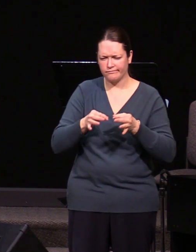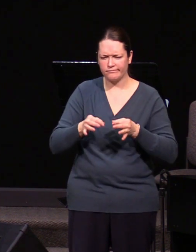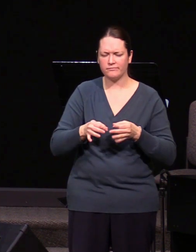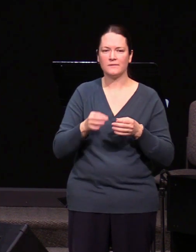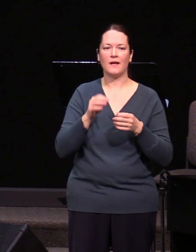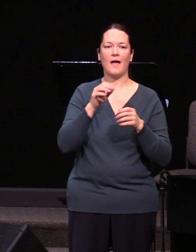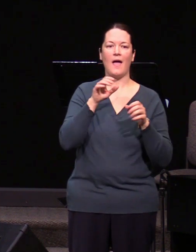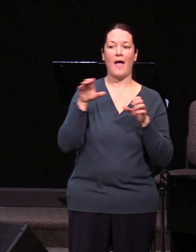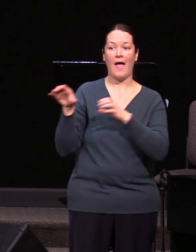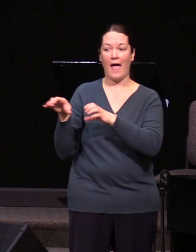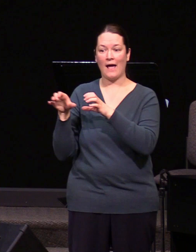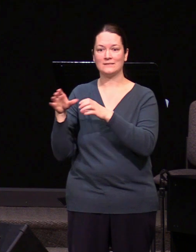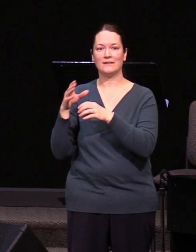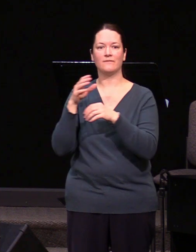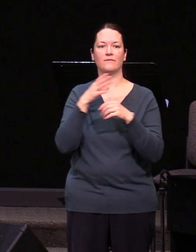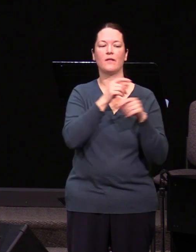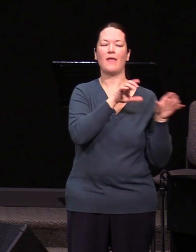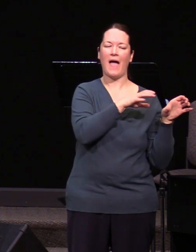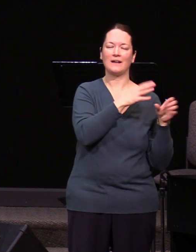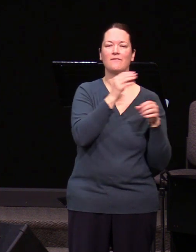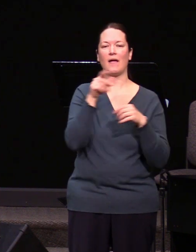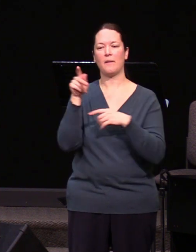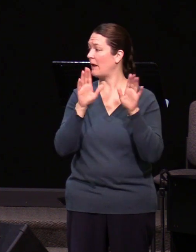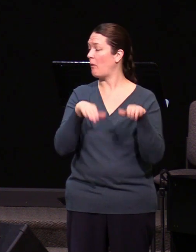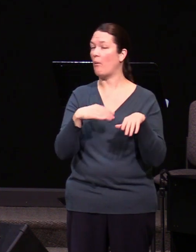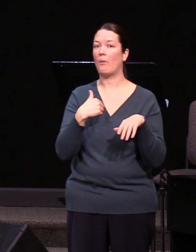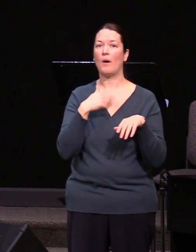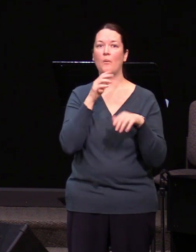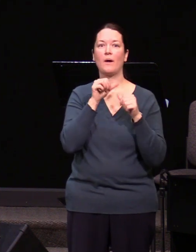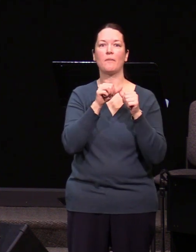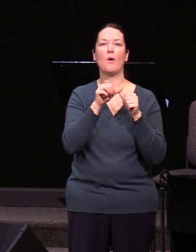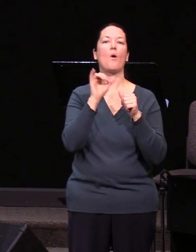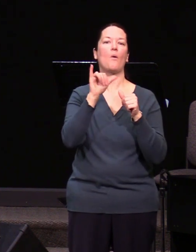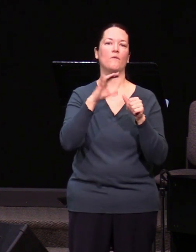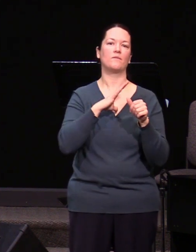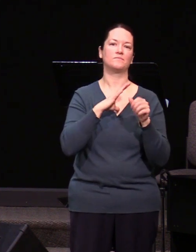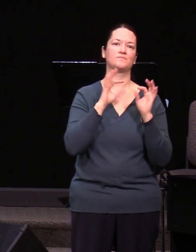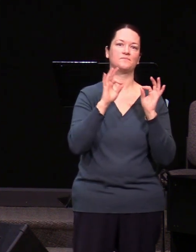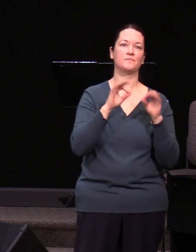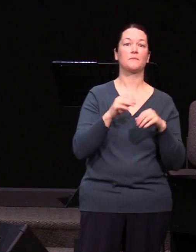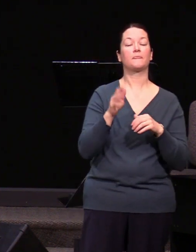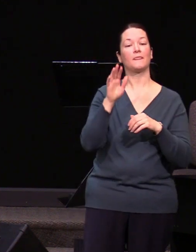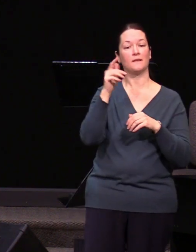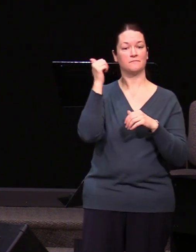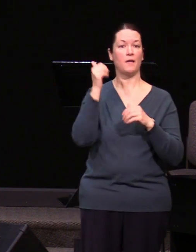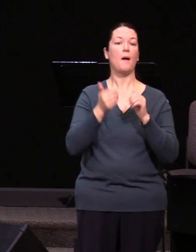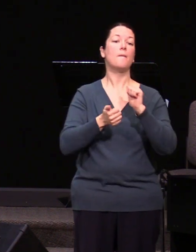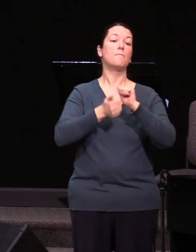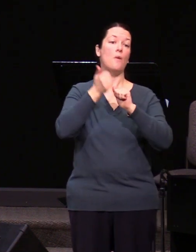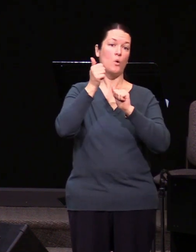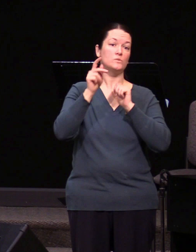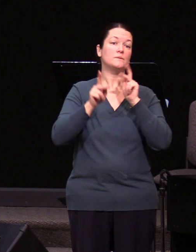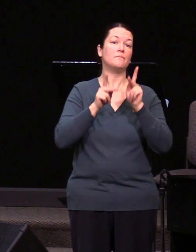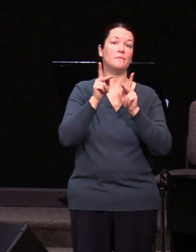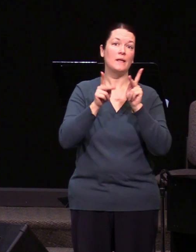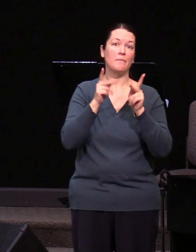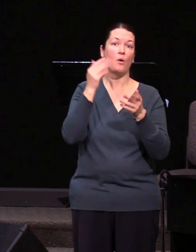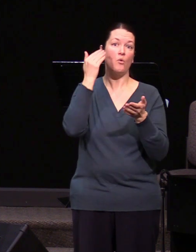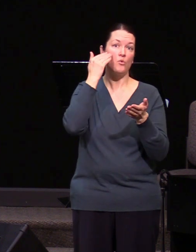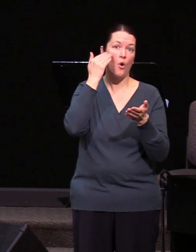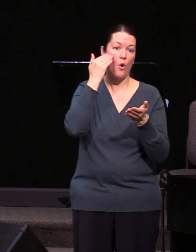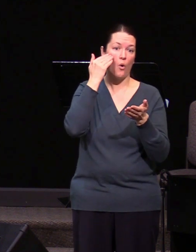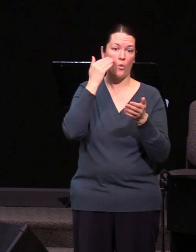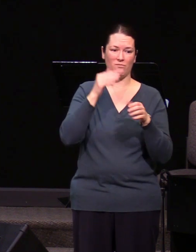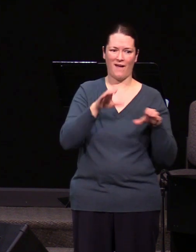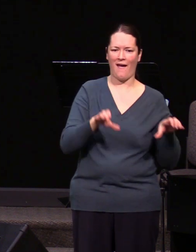active-passive voice in a really interesting way. So I'm going to quote him here. All right. Most people know the